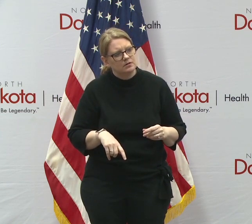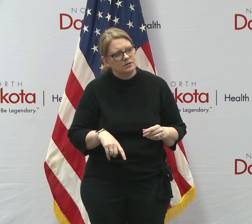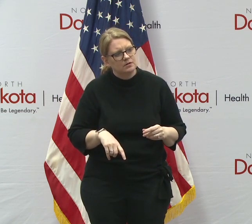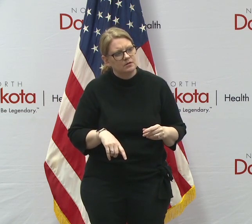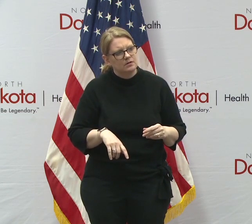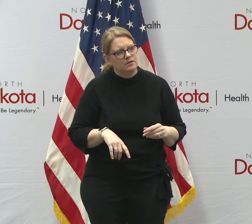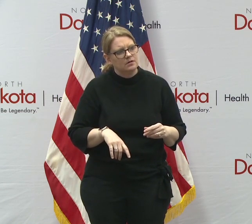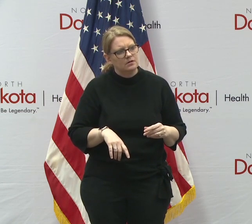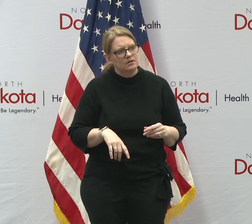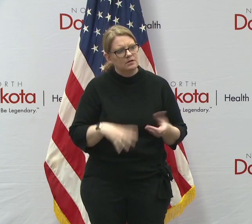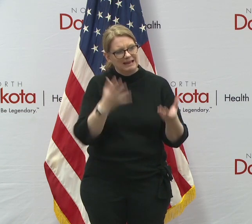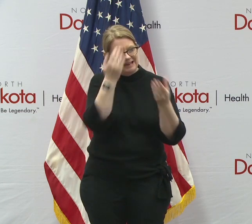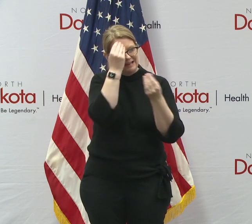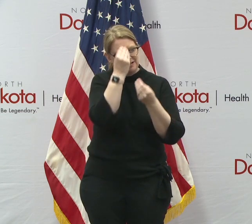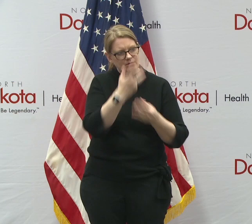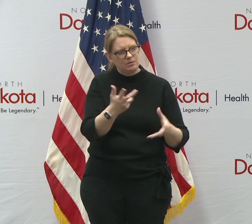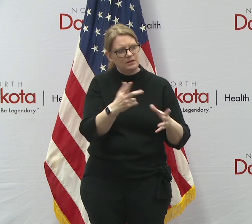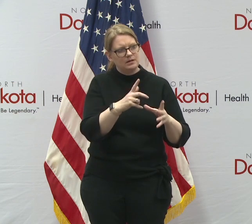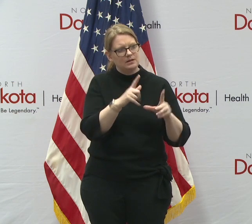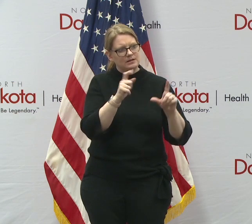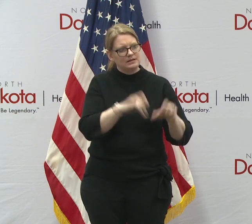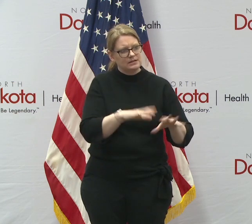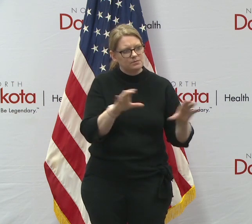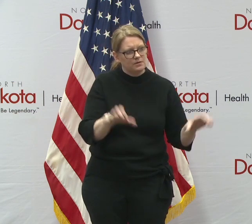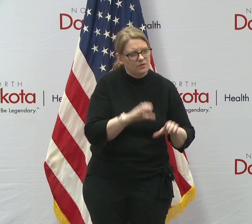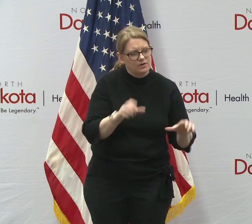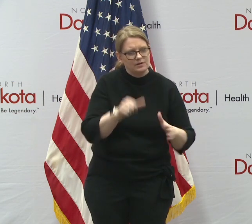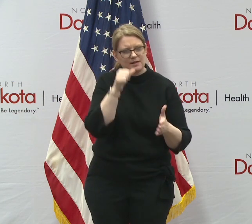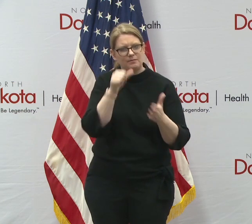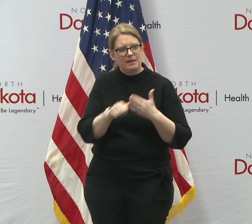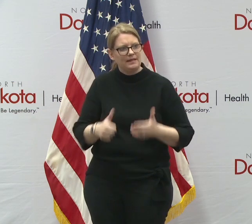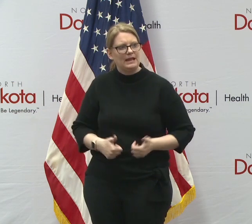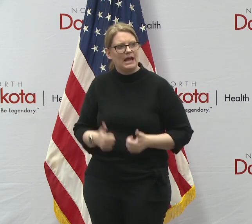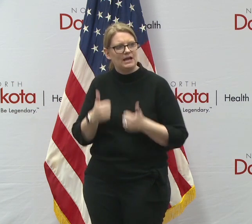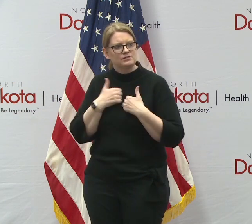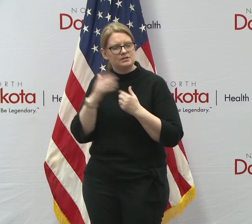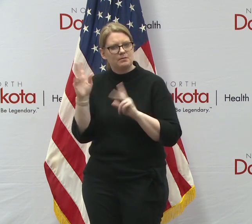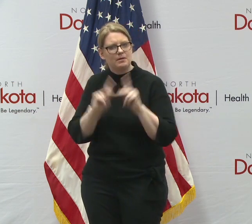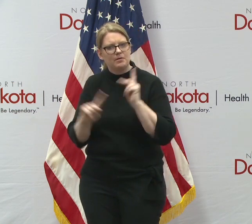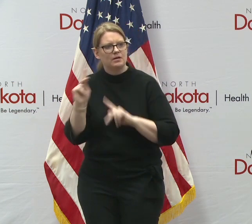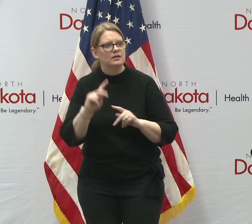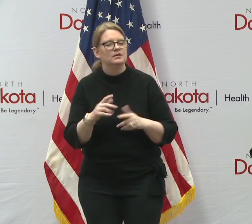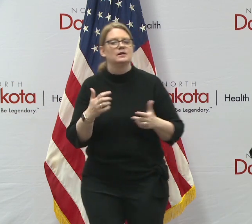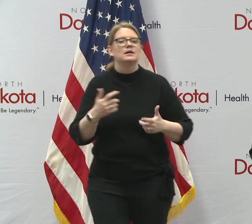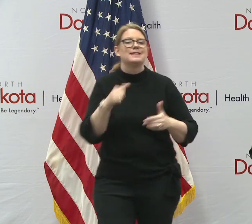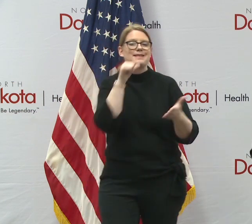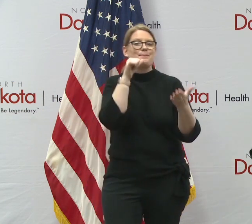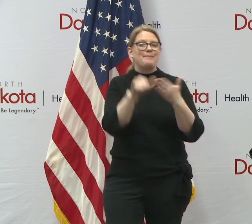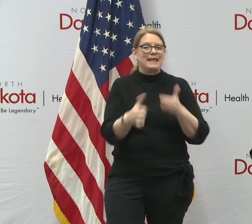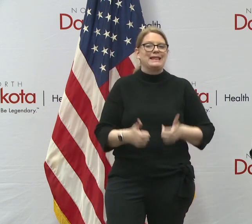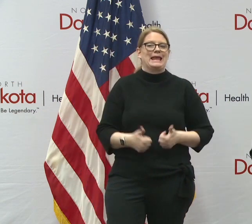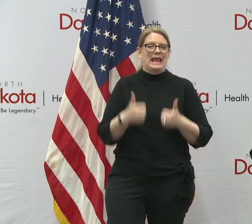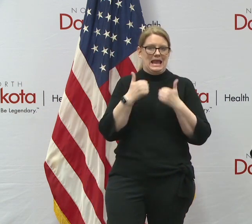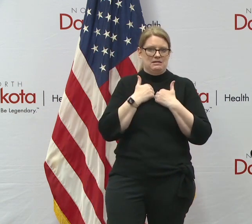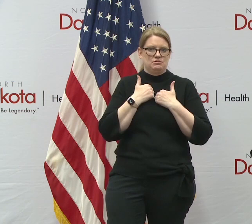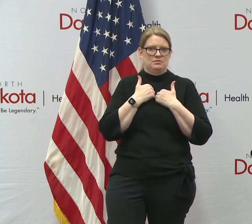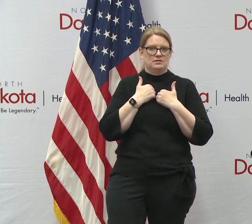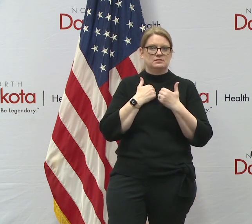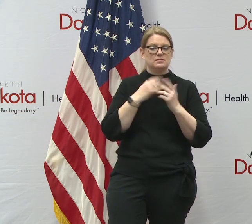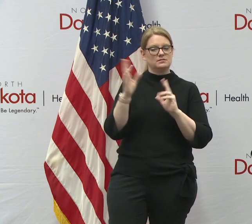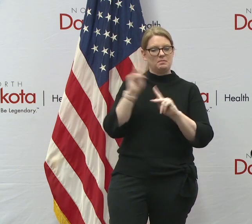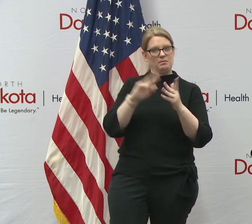based on where the tests are performed or based on the mailing address of the people being tested? Mailing address of where the people that are